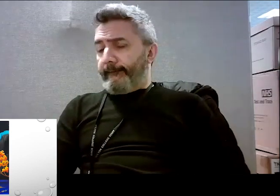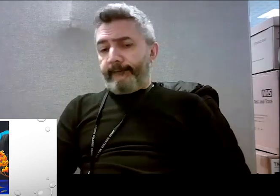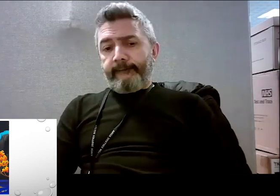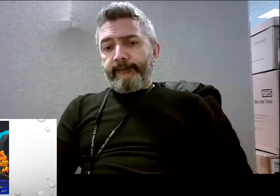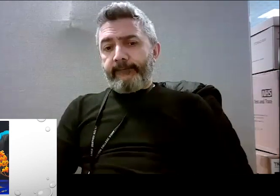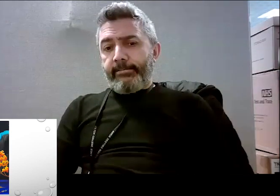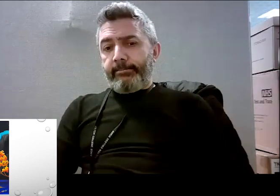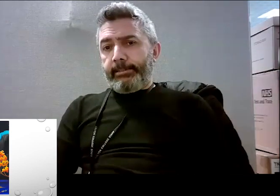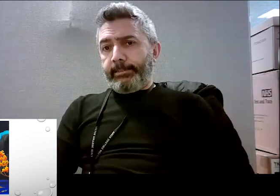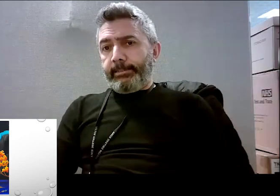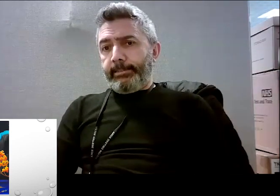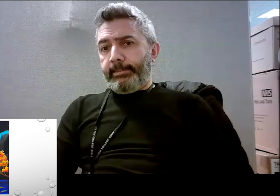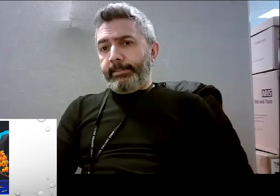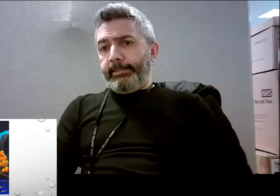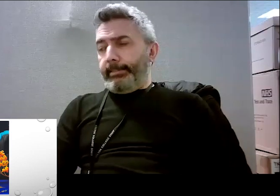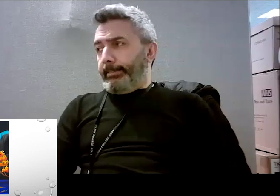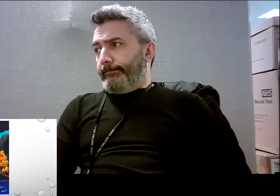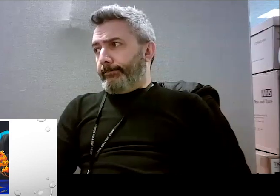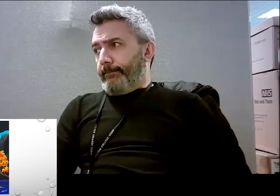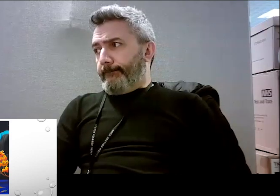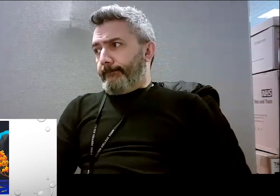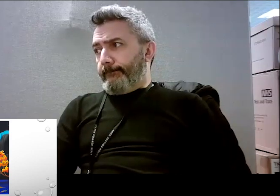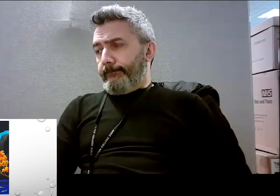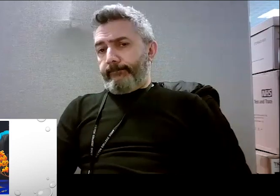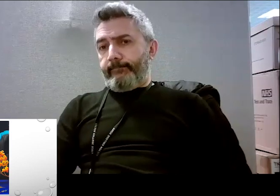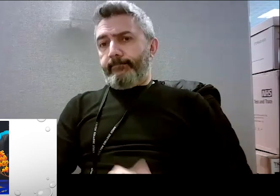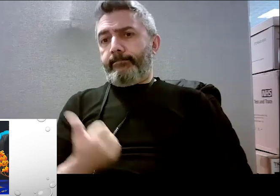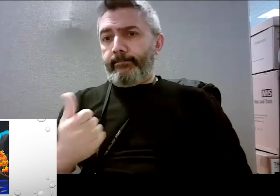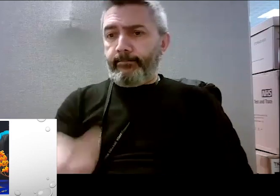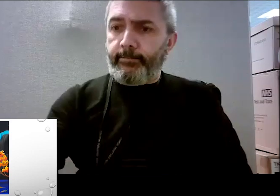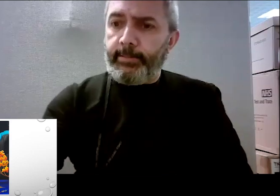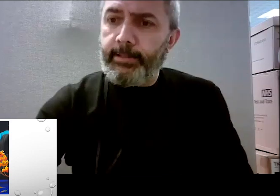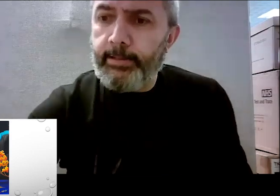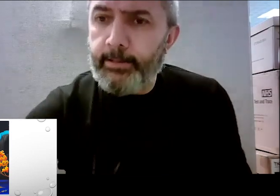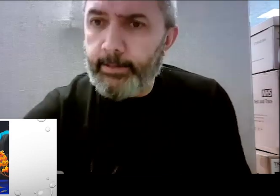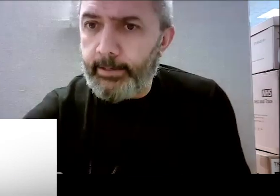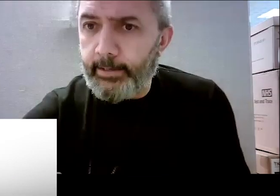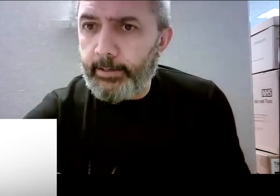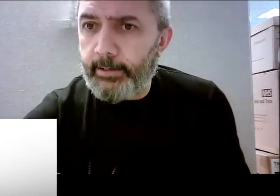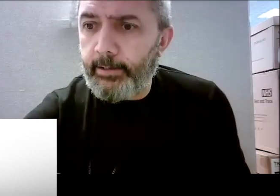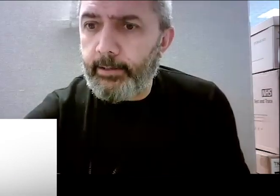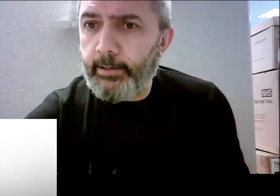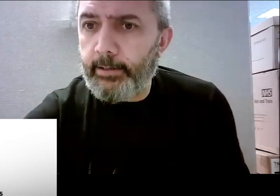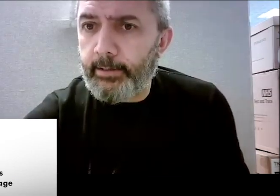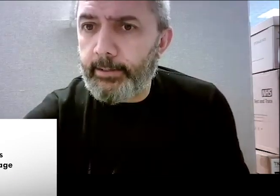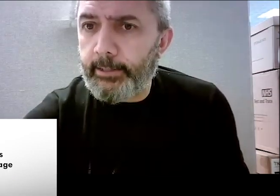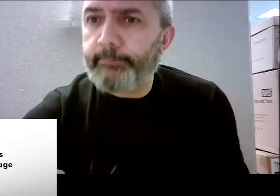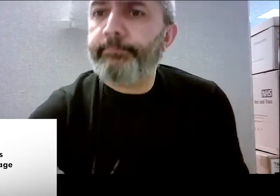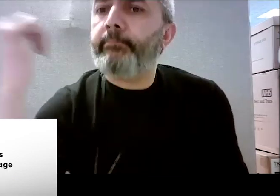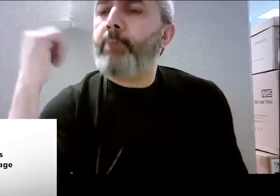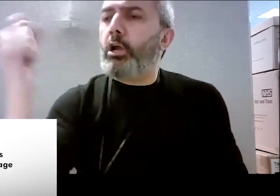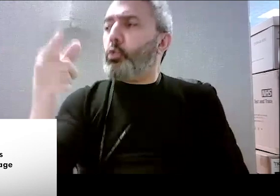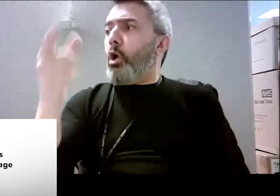looks quite peaceful and tranquil. And that's kind of the way sign language works as well. So we kind of paint the picture as we're talking.